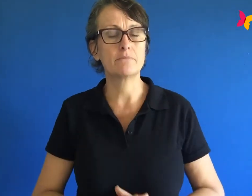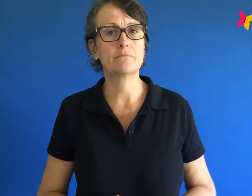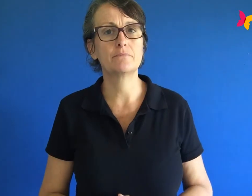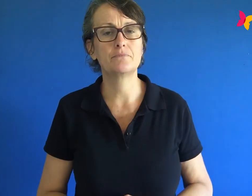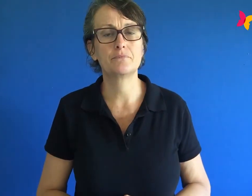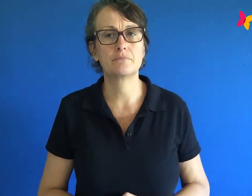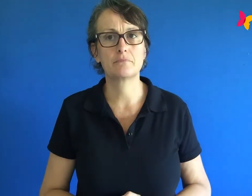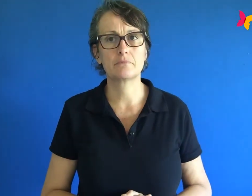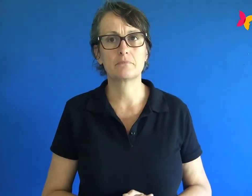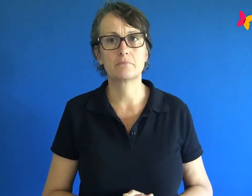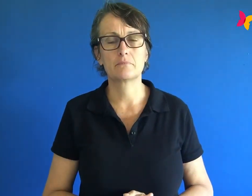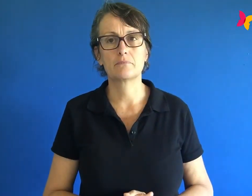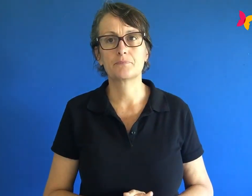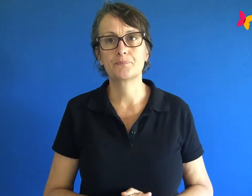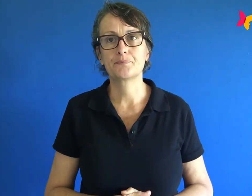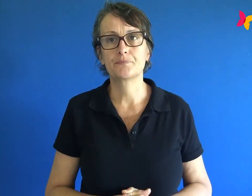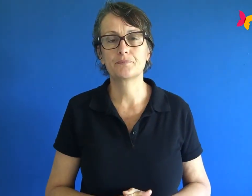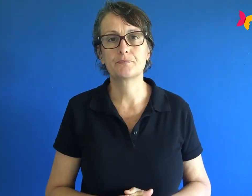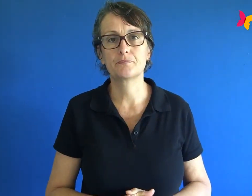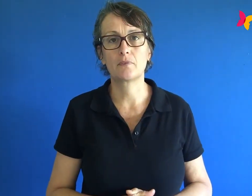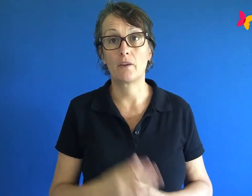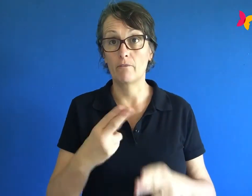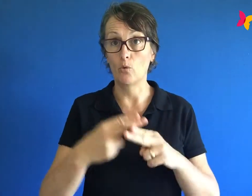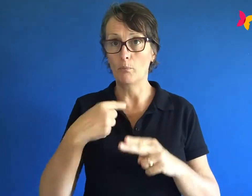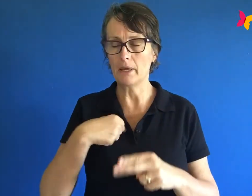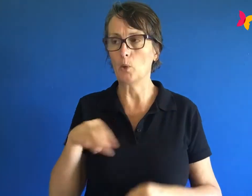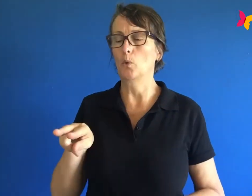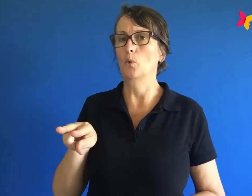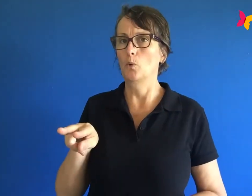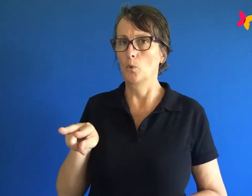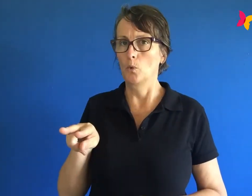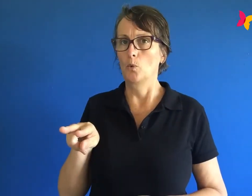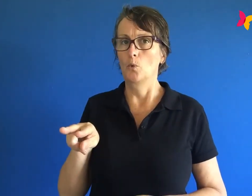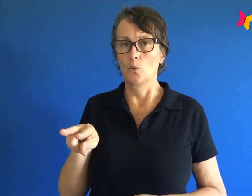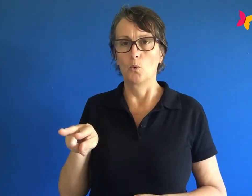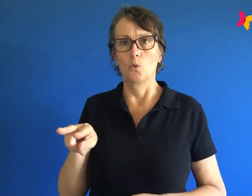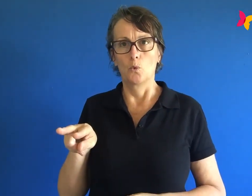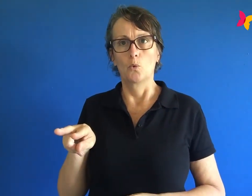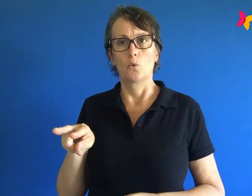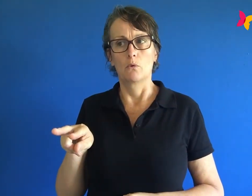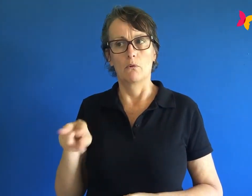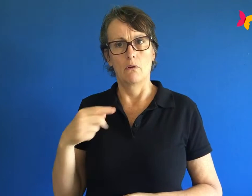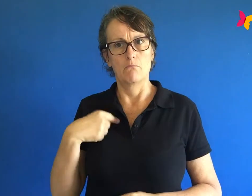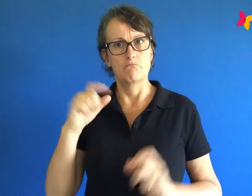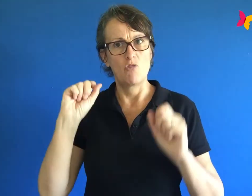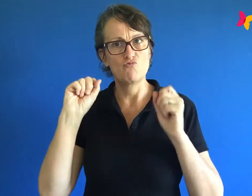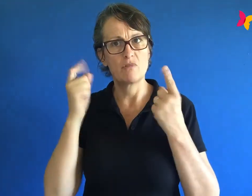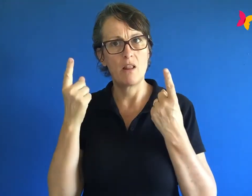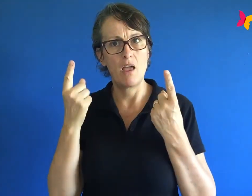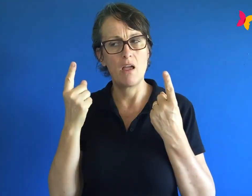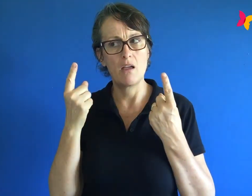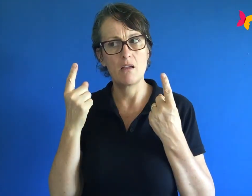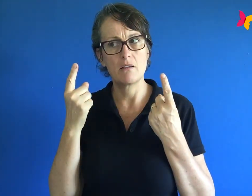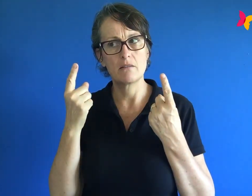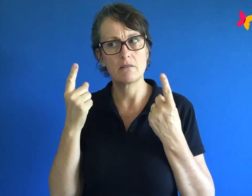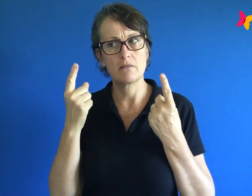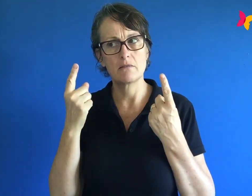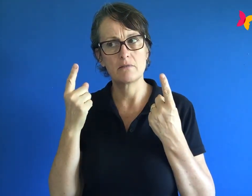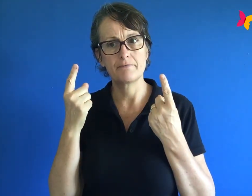It was a turning point for me because I realised that what could hurt